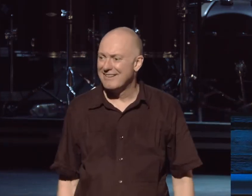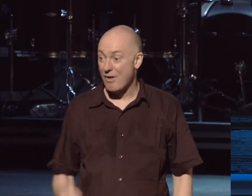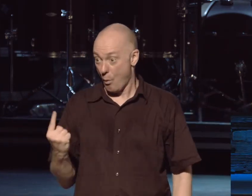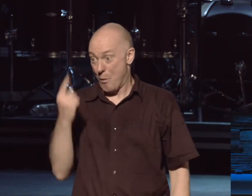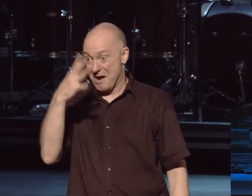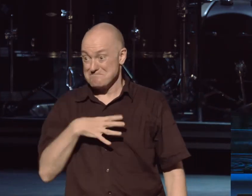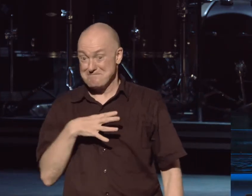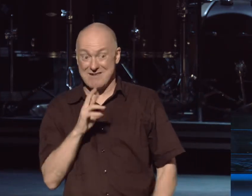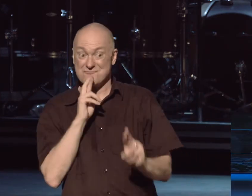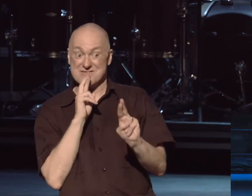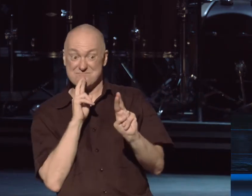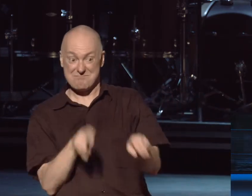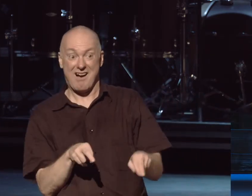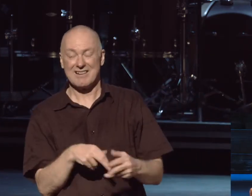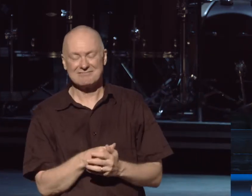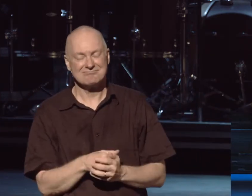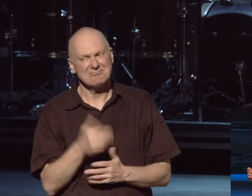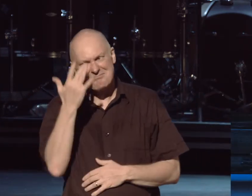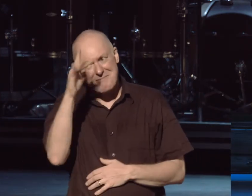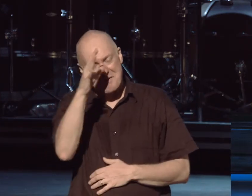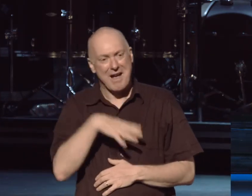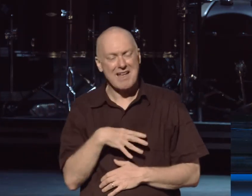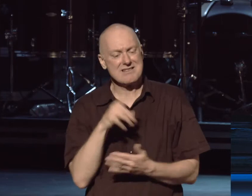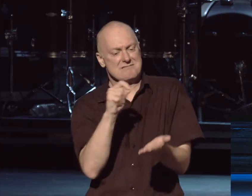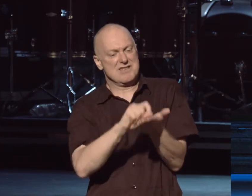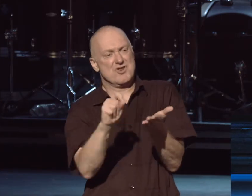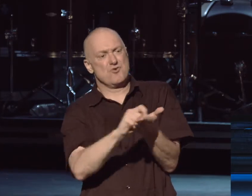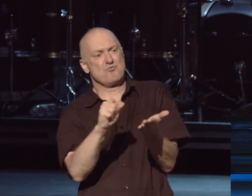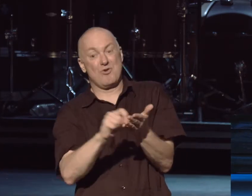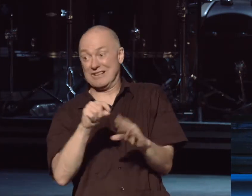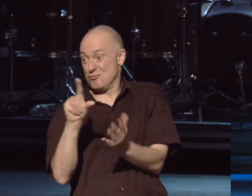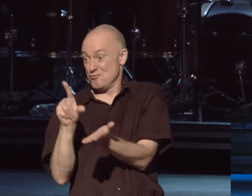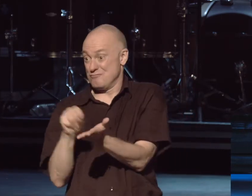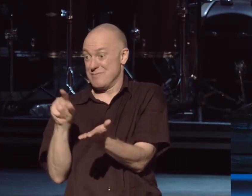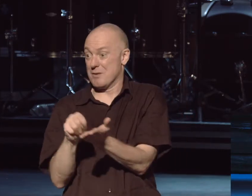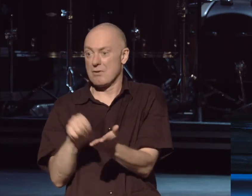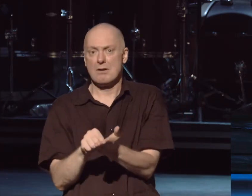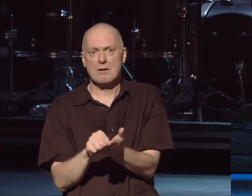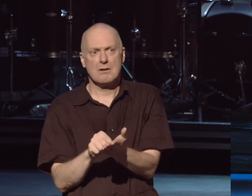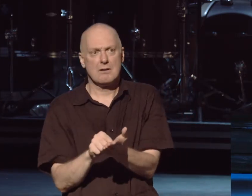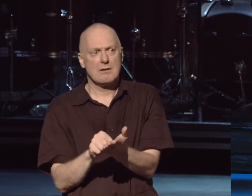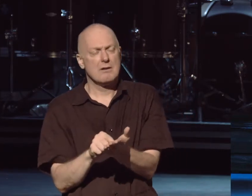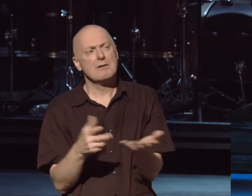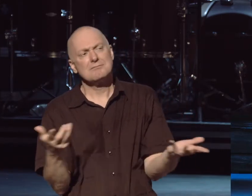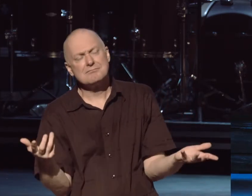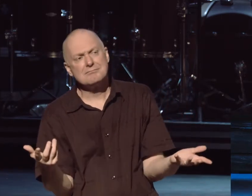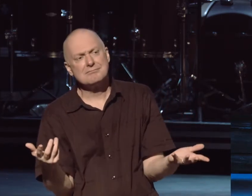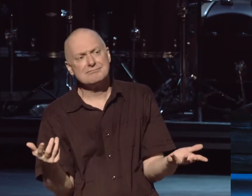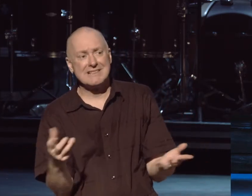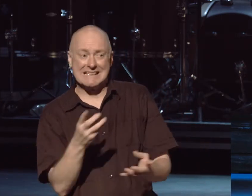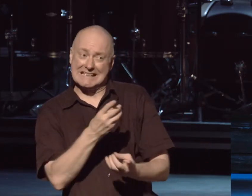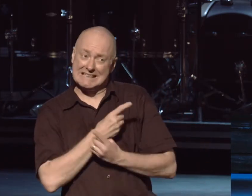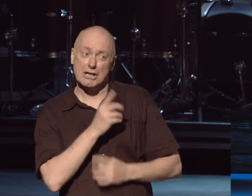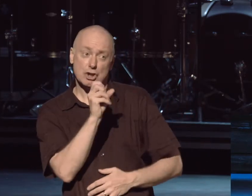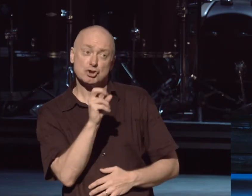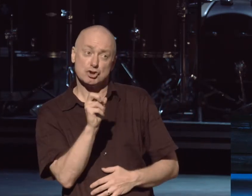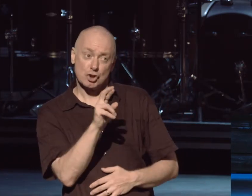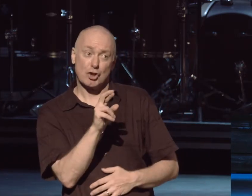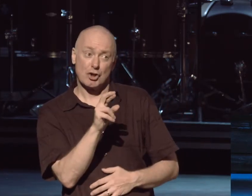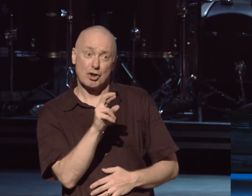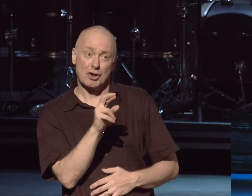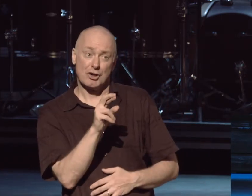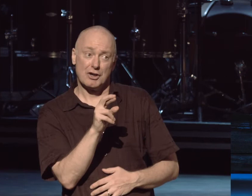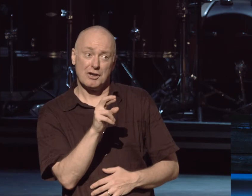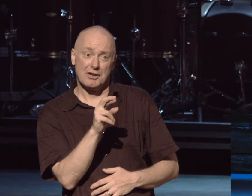succinct, he was brilliant. He wrote back, and in response to what's wrong with the world today, he says, dear sirs, I am yours, G.K.